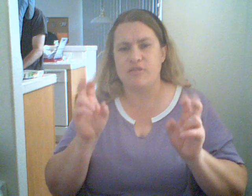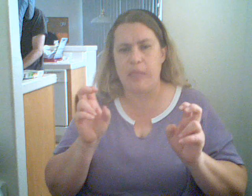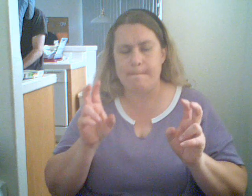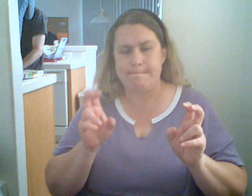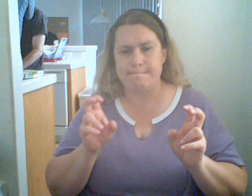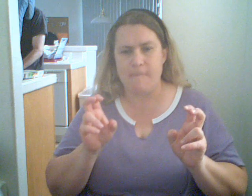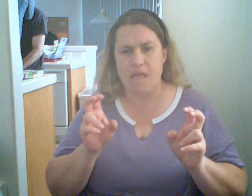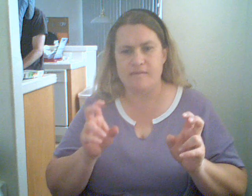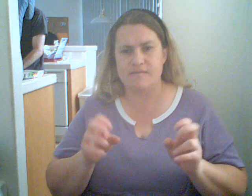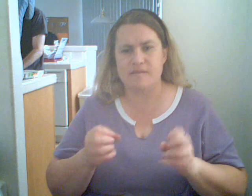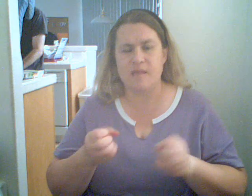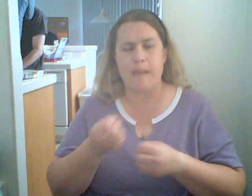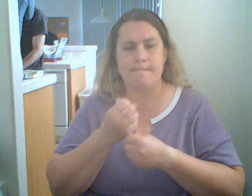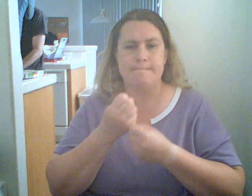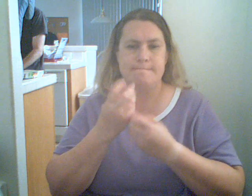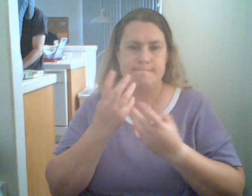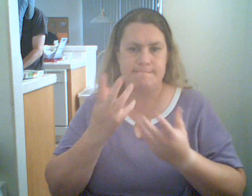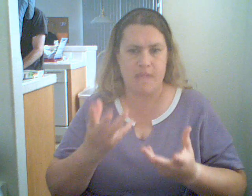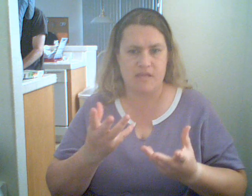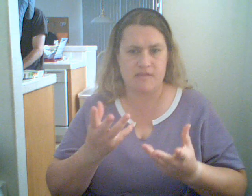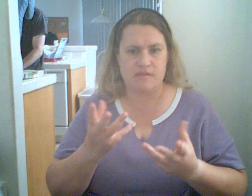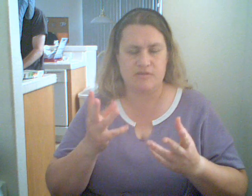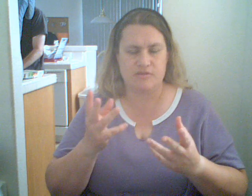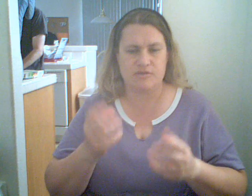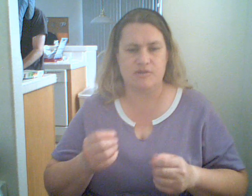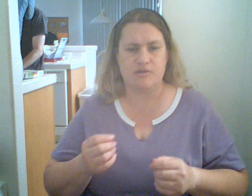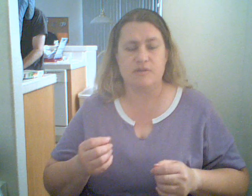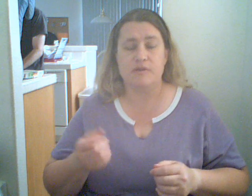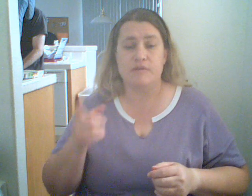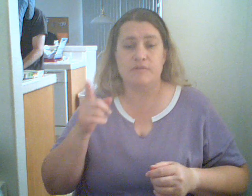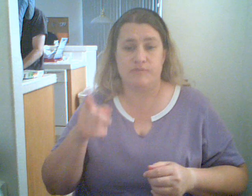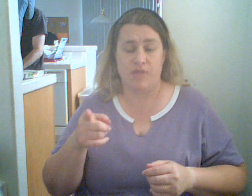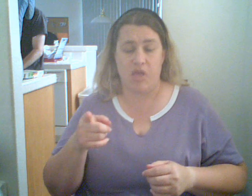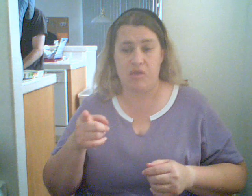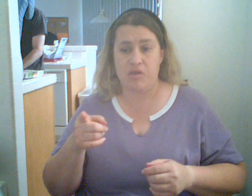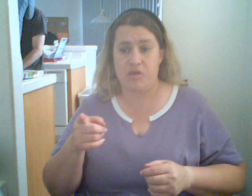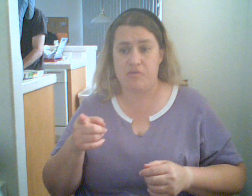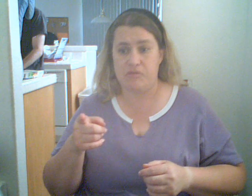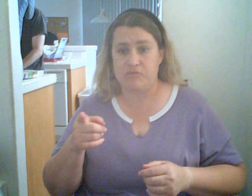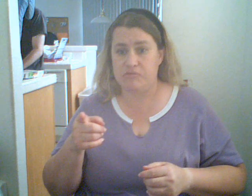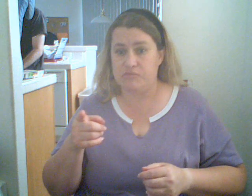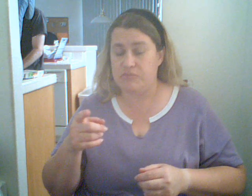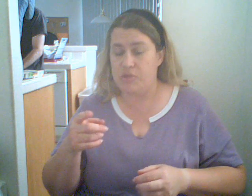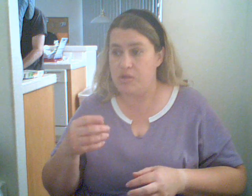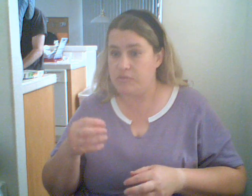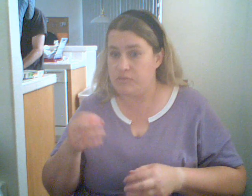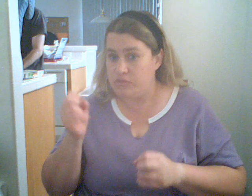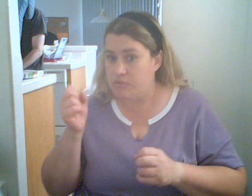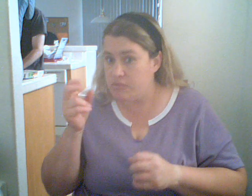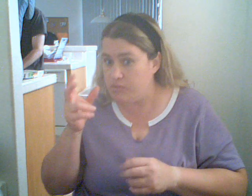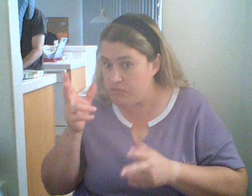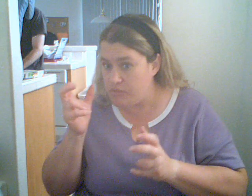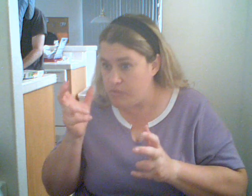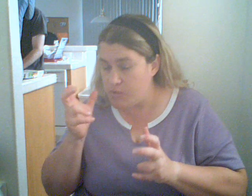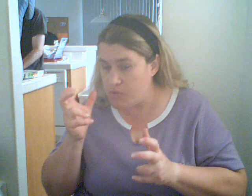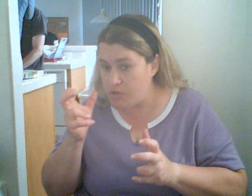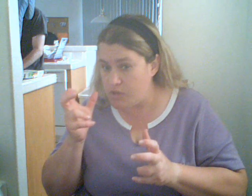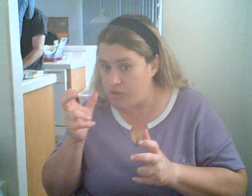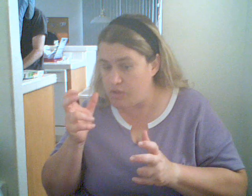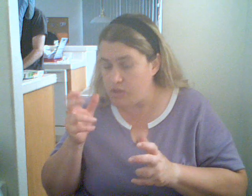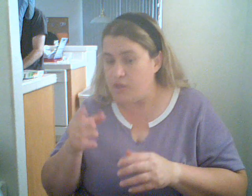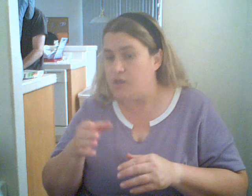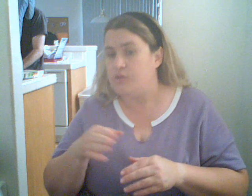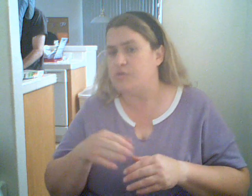is signing something and they intend it to be blatant and